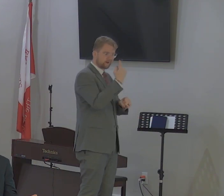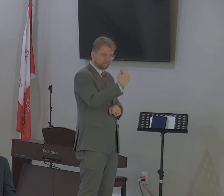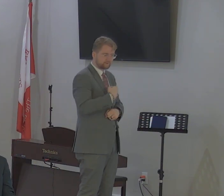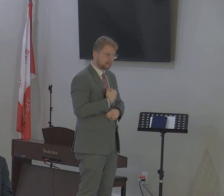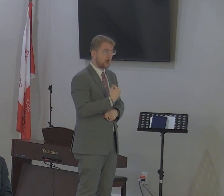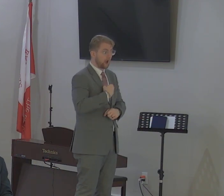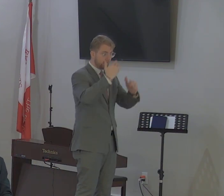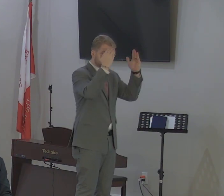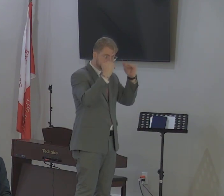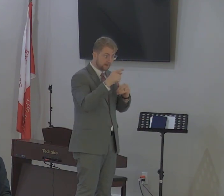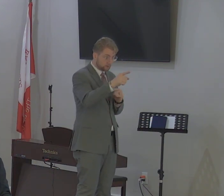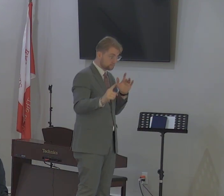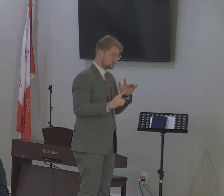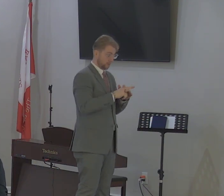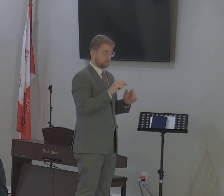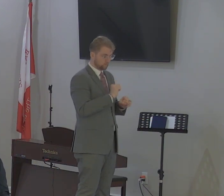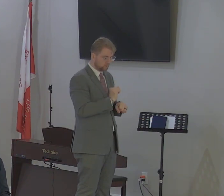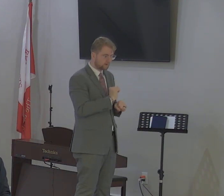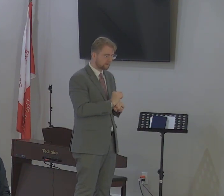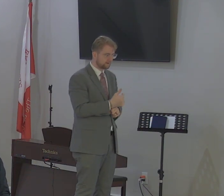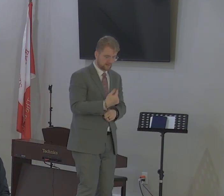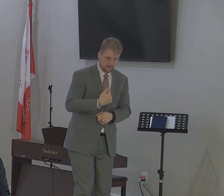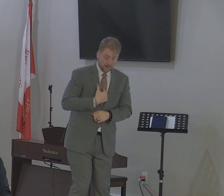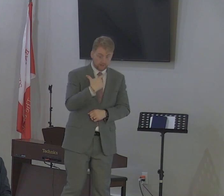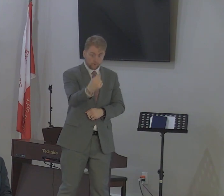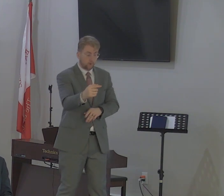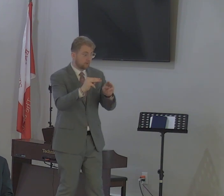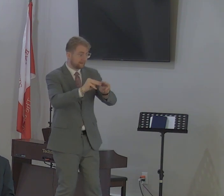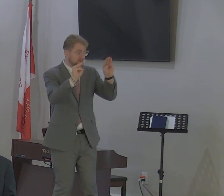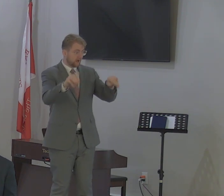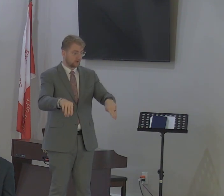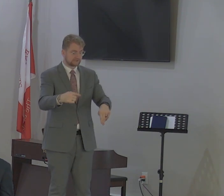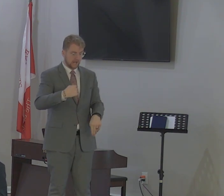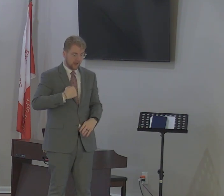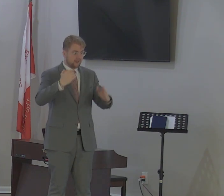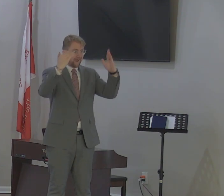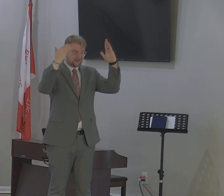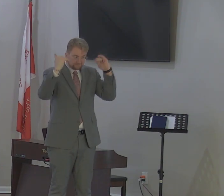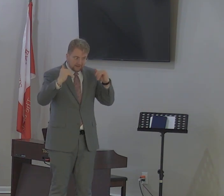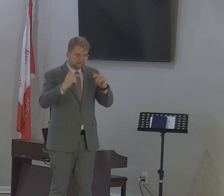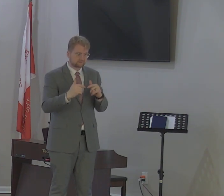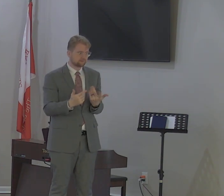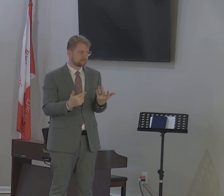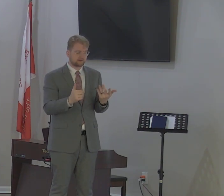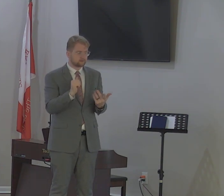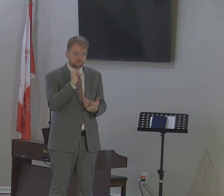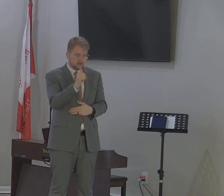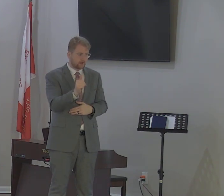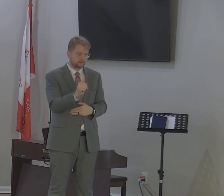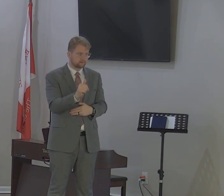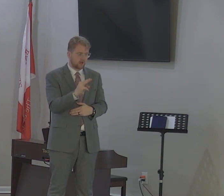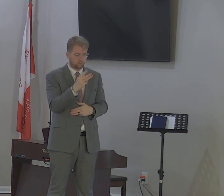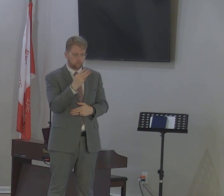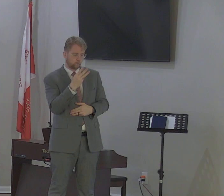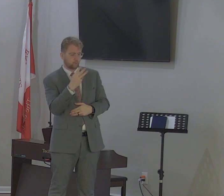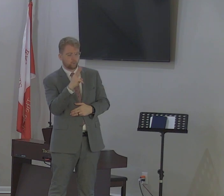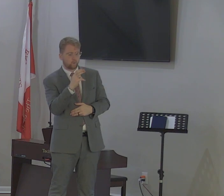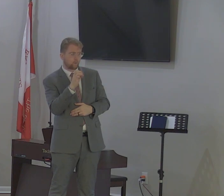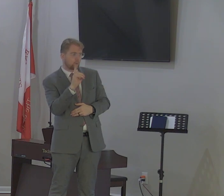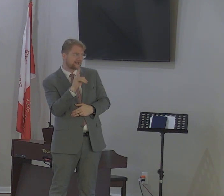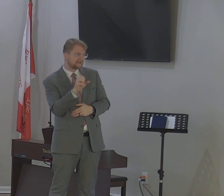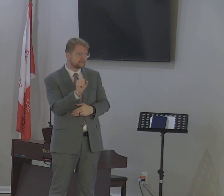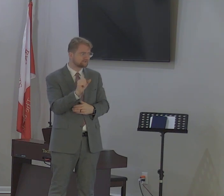I expect to get not a Whopper. I expect to not get a Wendy's chicken sandwich. I expect to